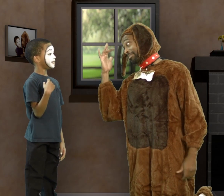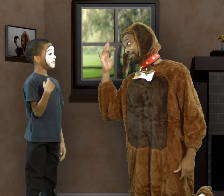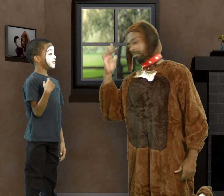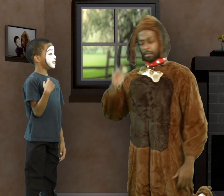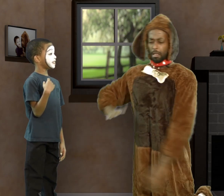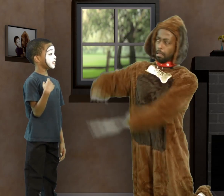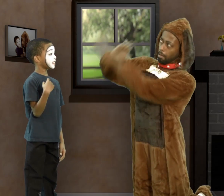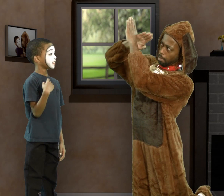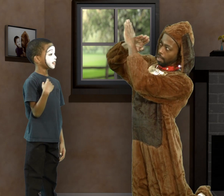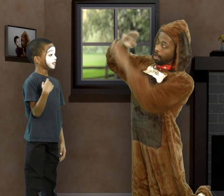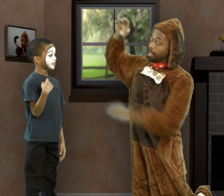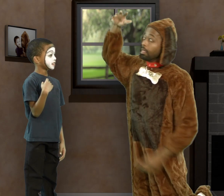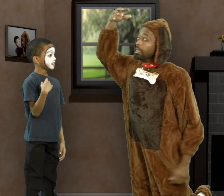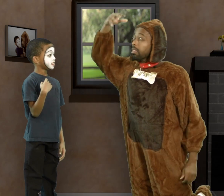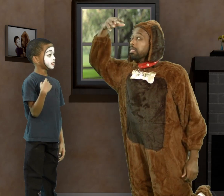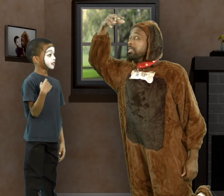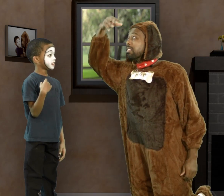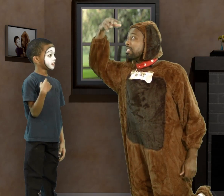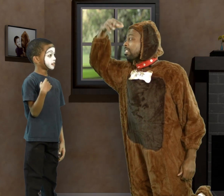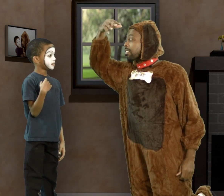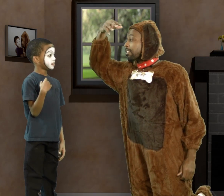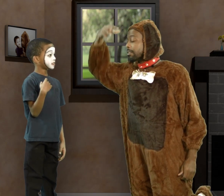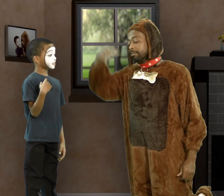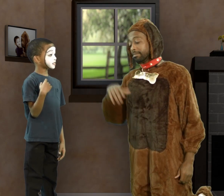And you should also drink. Drink?